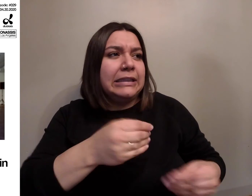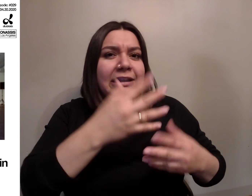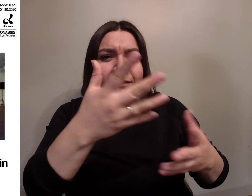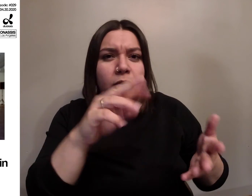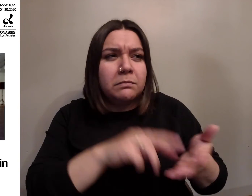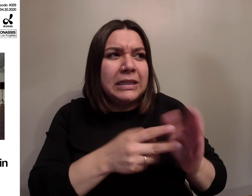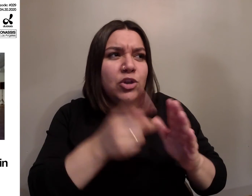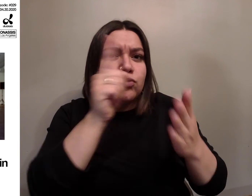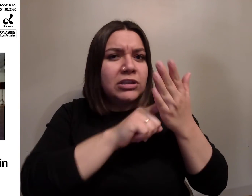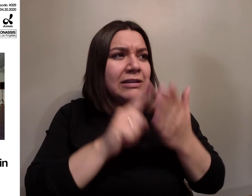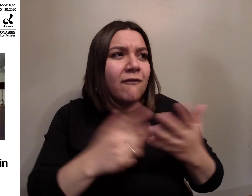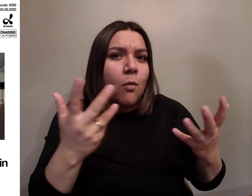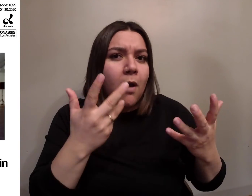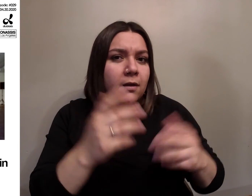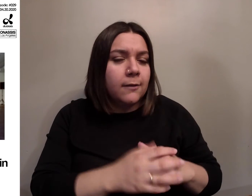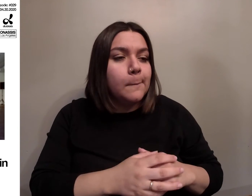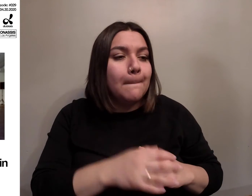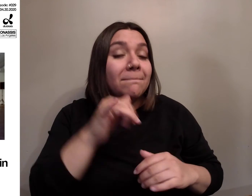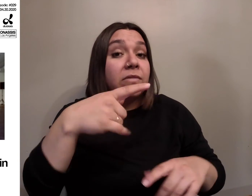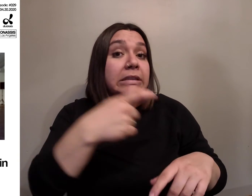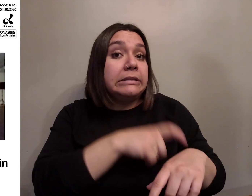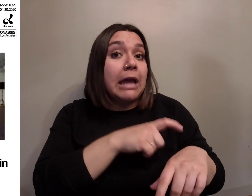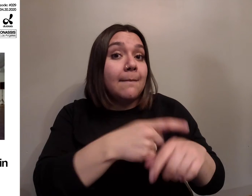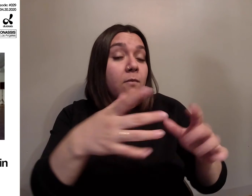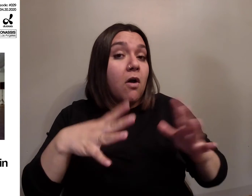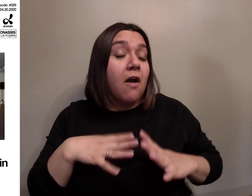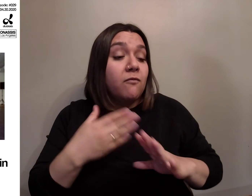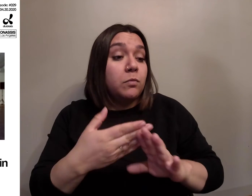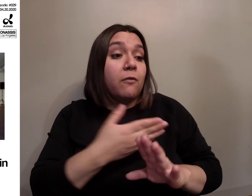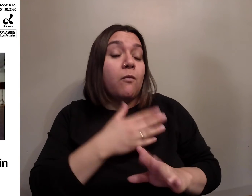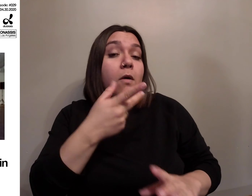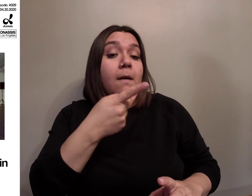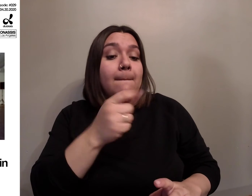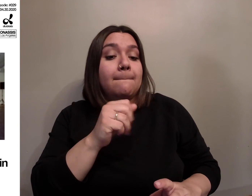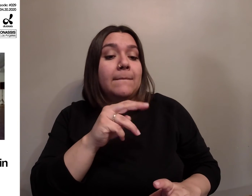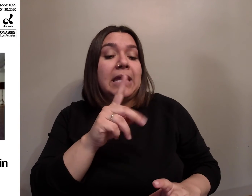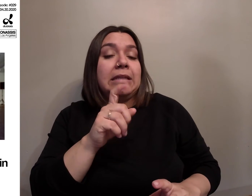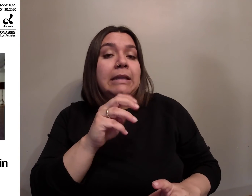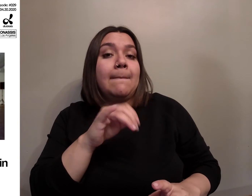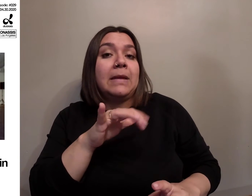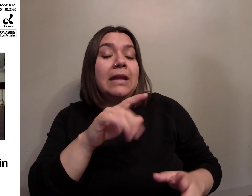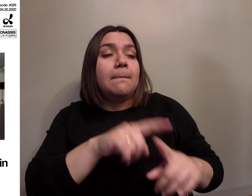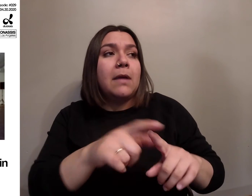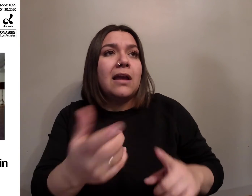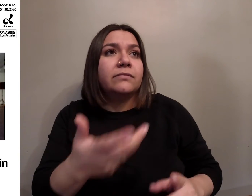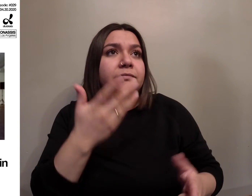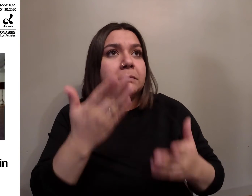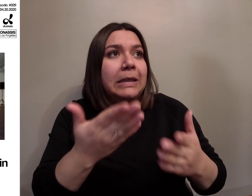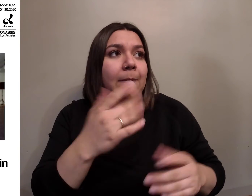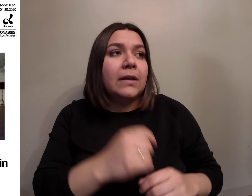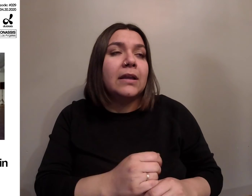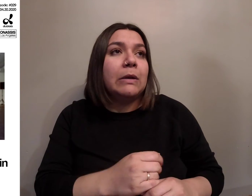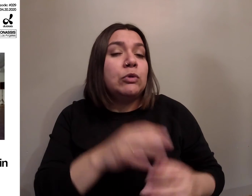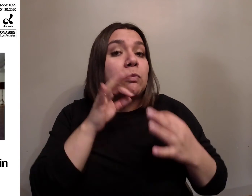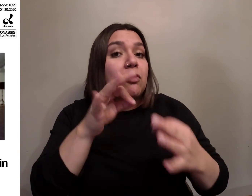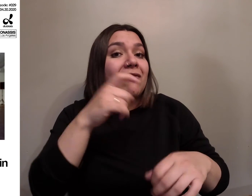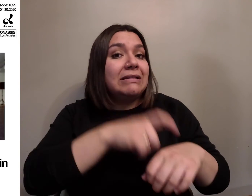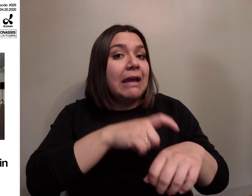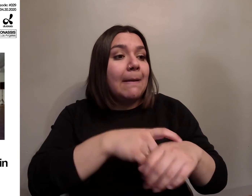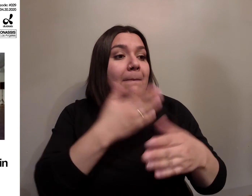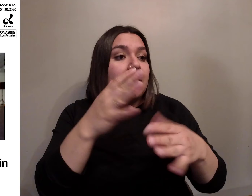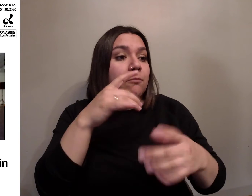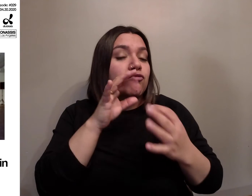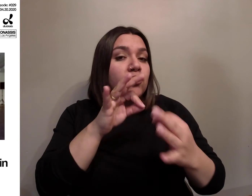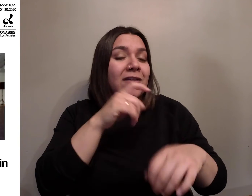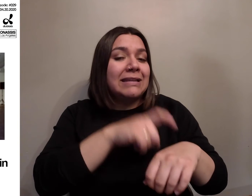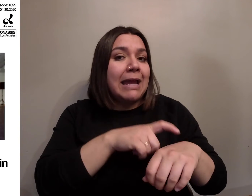monumental event occurred around the world. Yes, I mean, in many ways we are